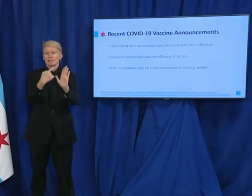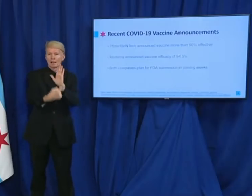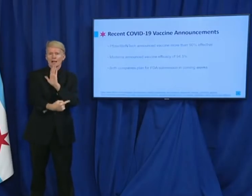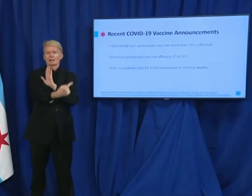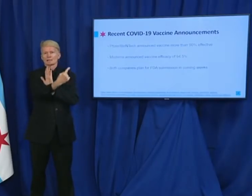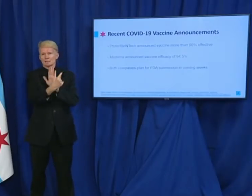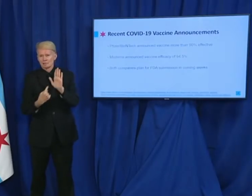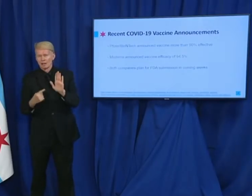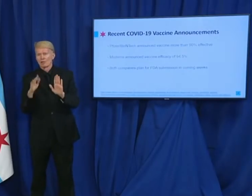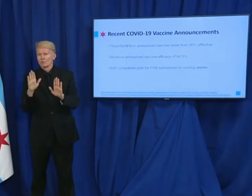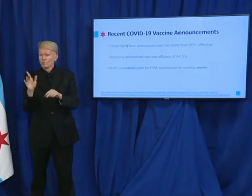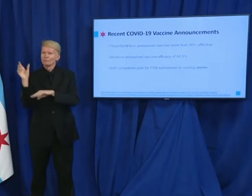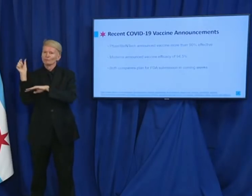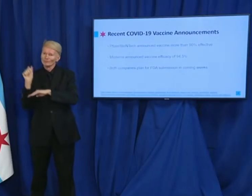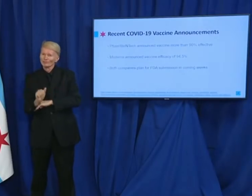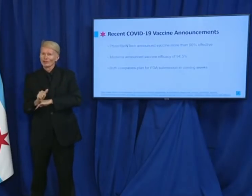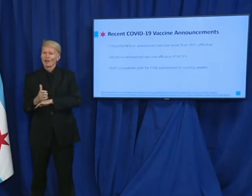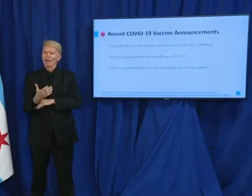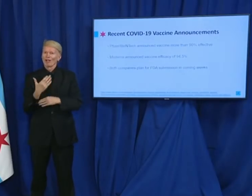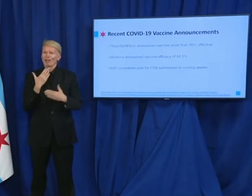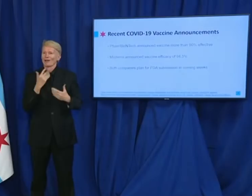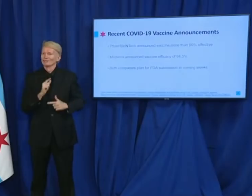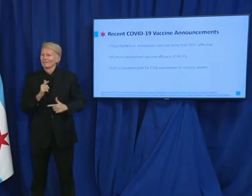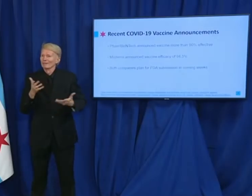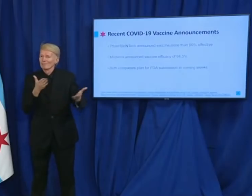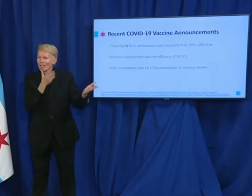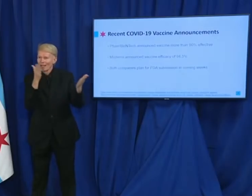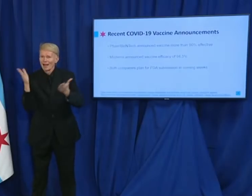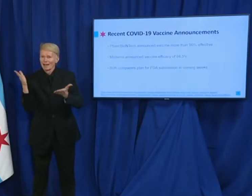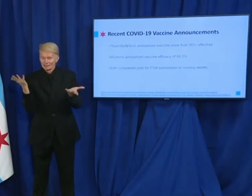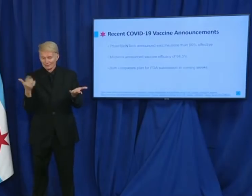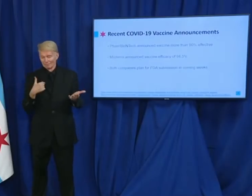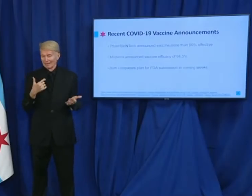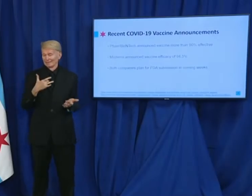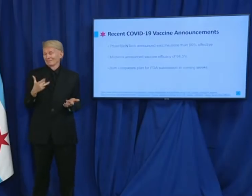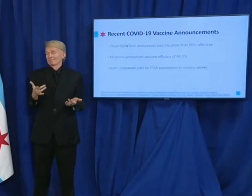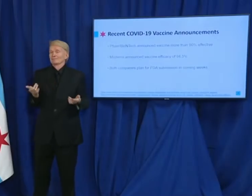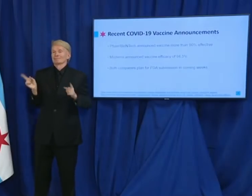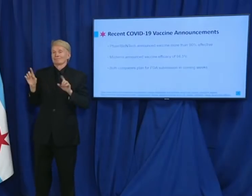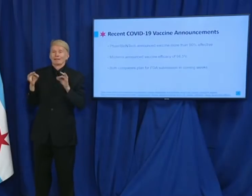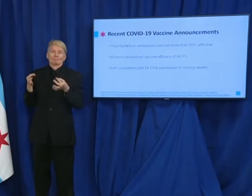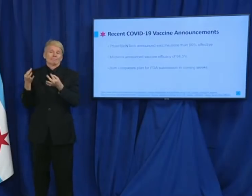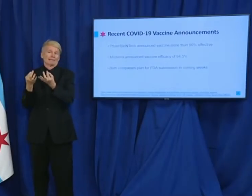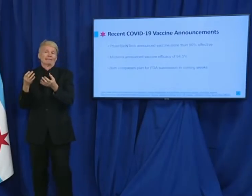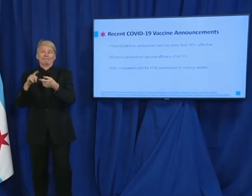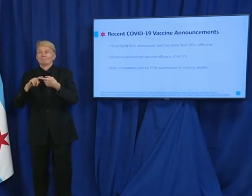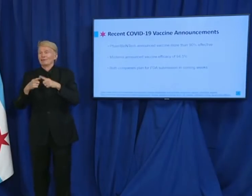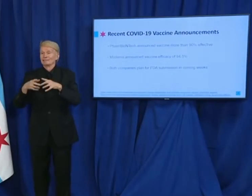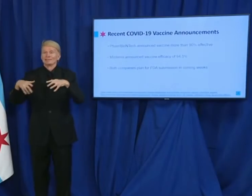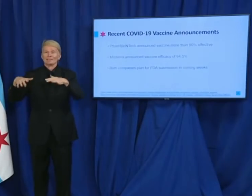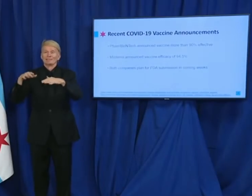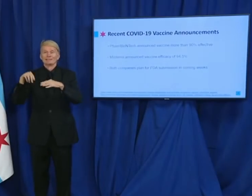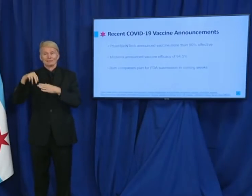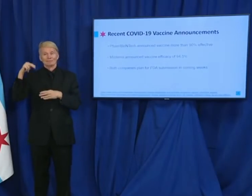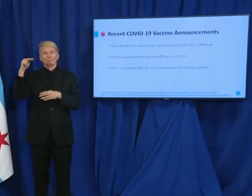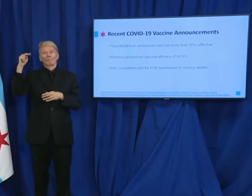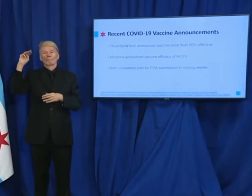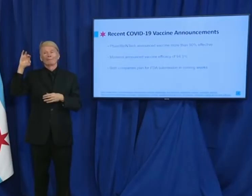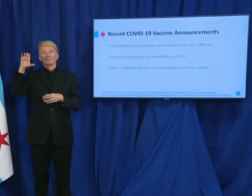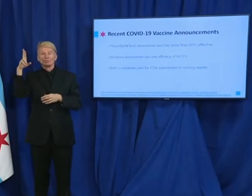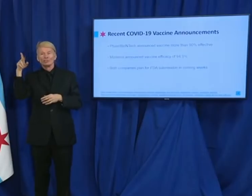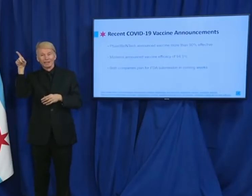traditional Thanksgiving plans. I normally would be traveling to Michigan, seeing my extended friends and family. I love